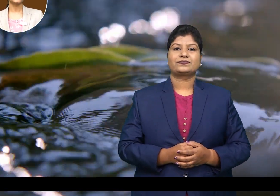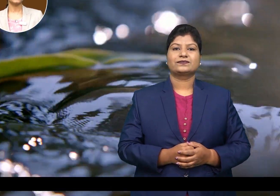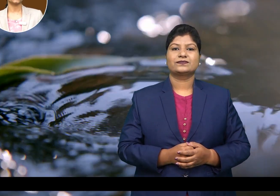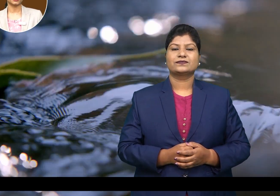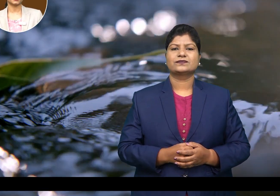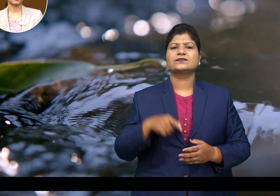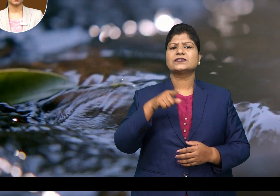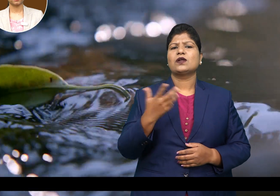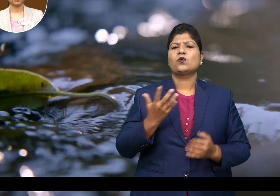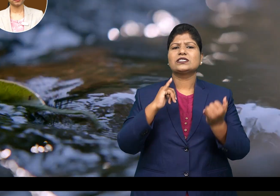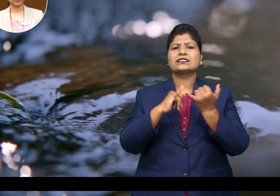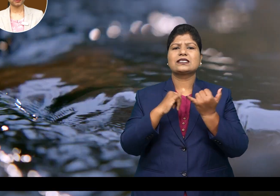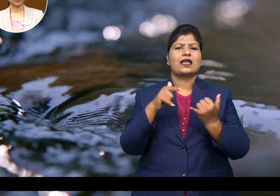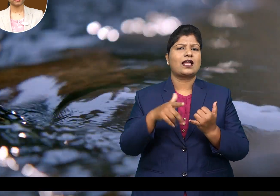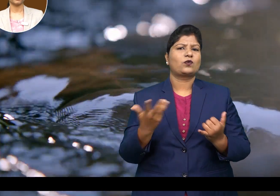What sewage is?